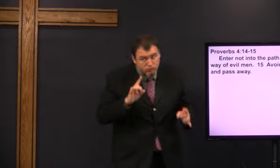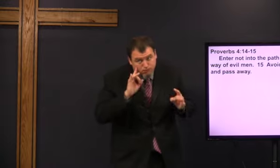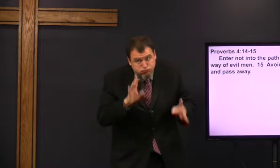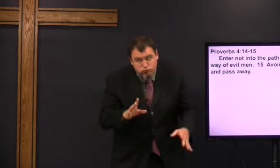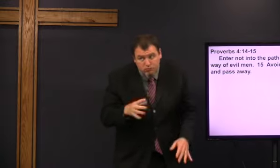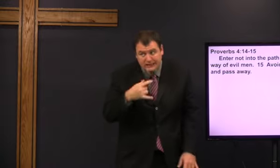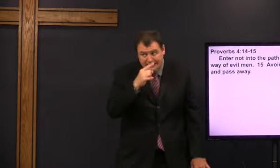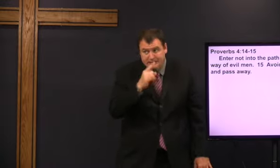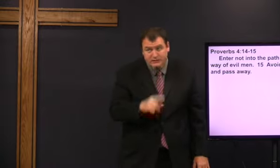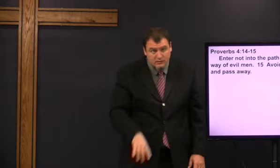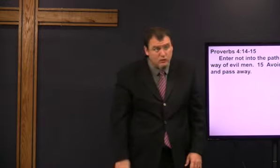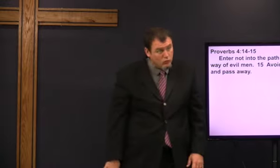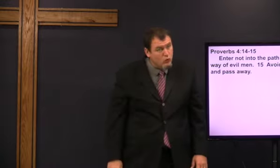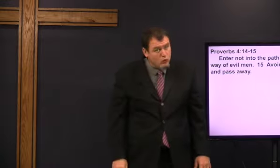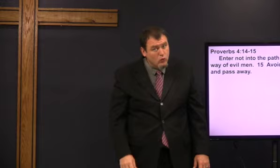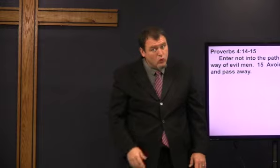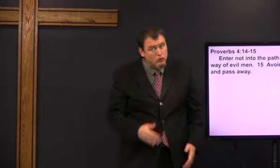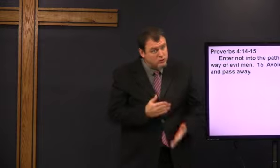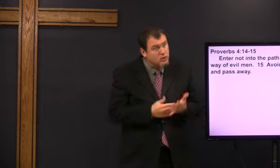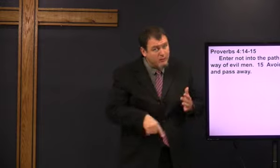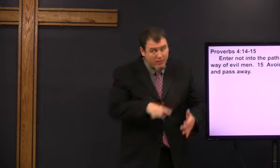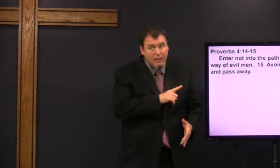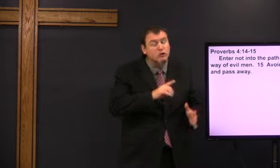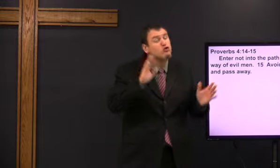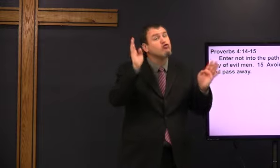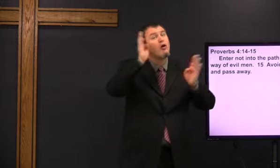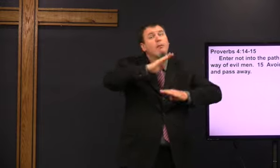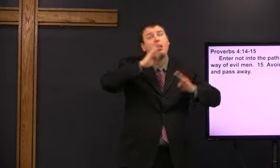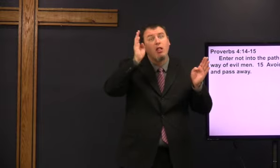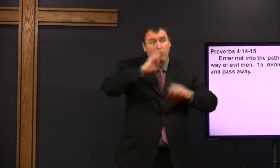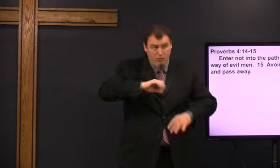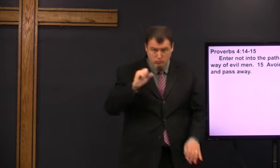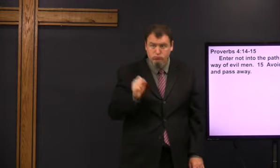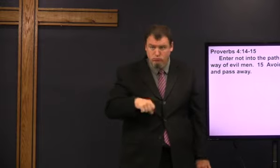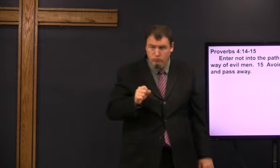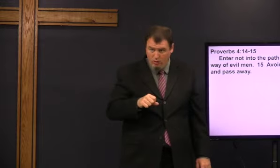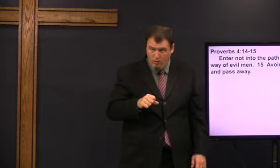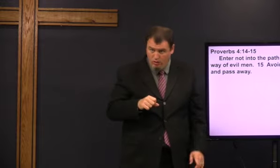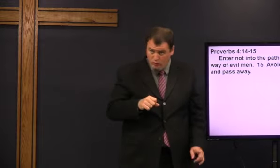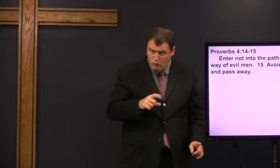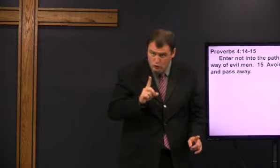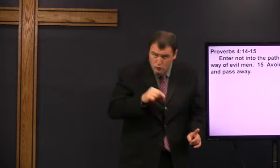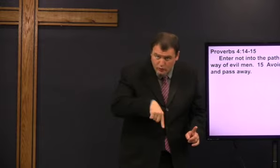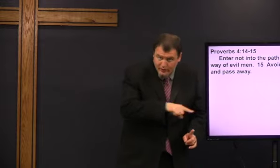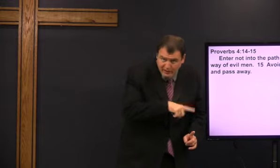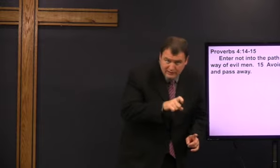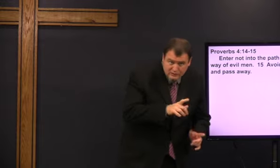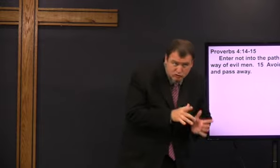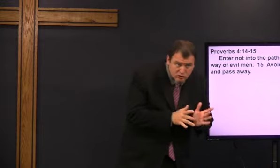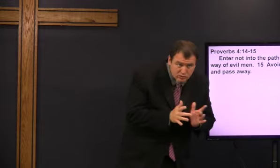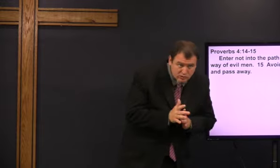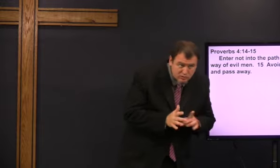And some of them were pretty bad kids. They were troublemakers. Did